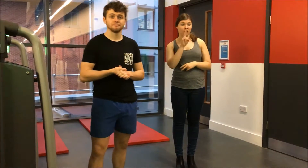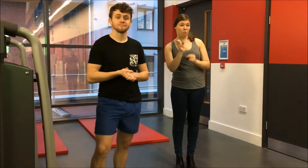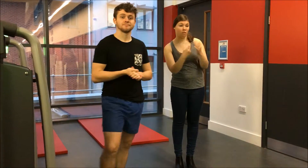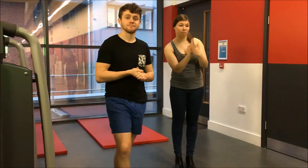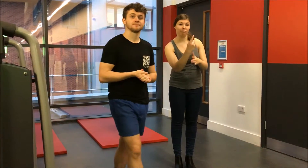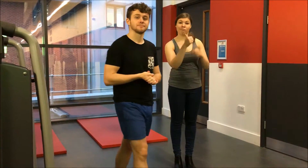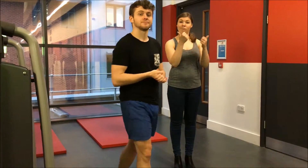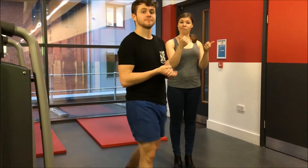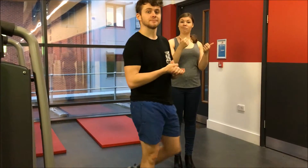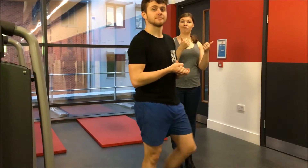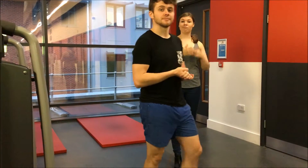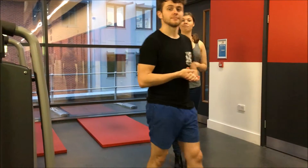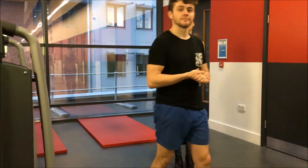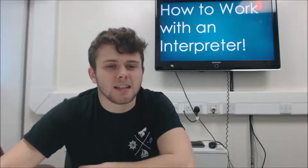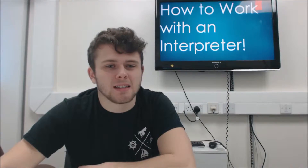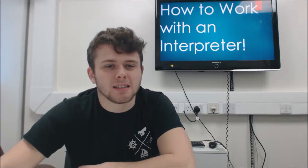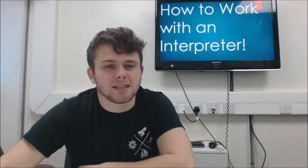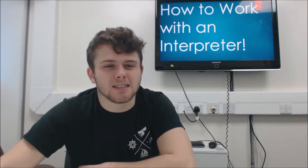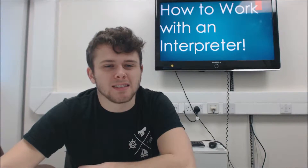goes.